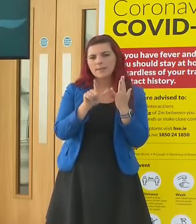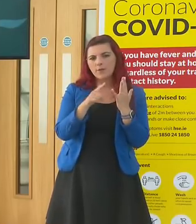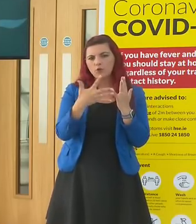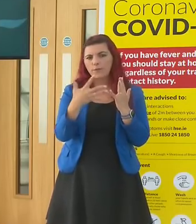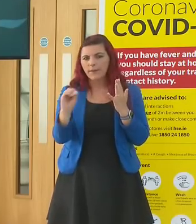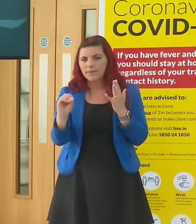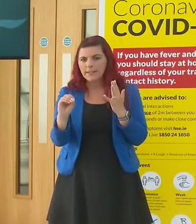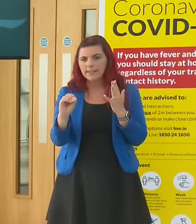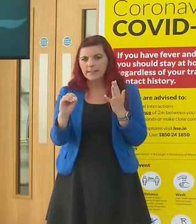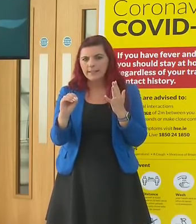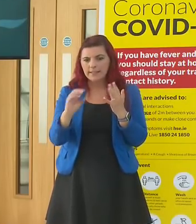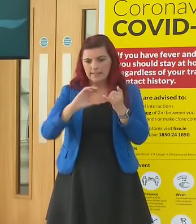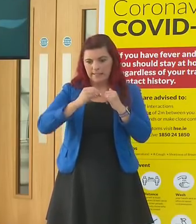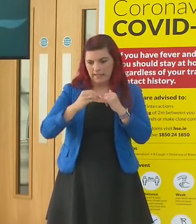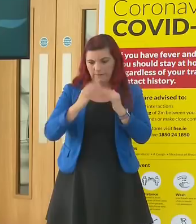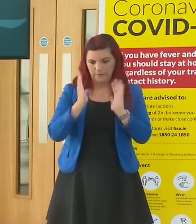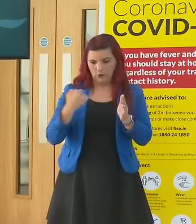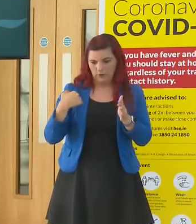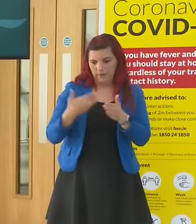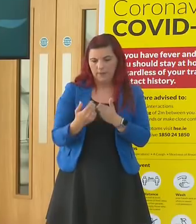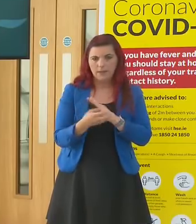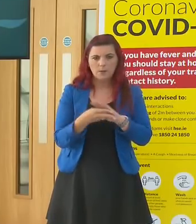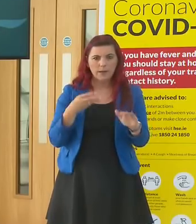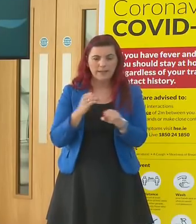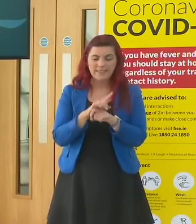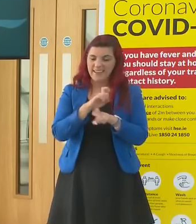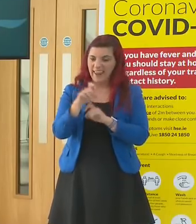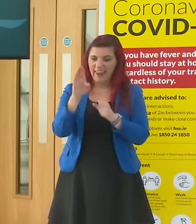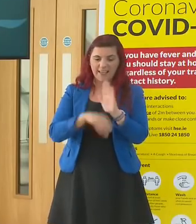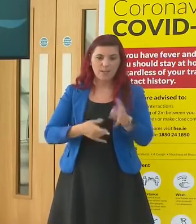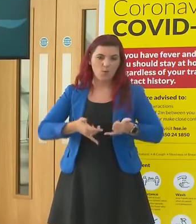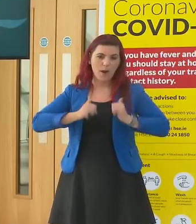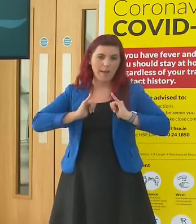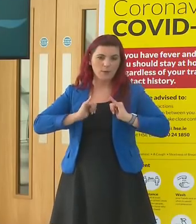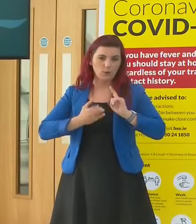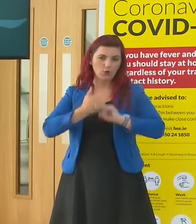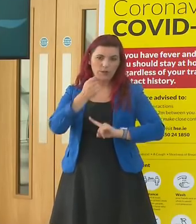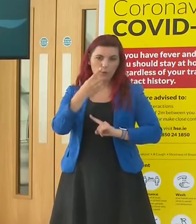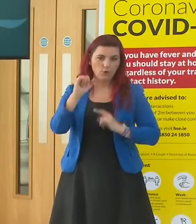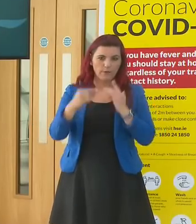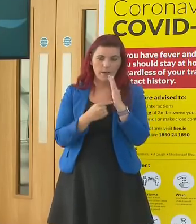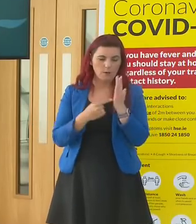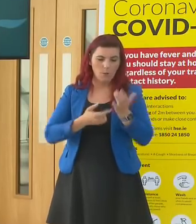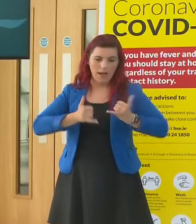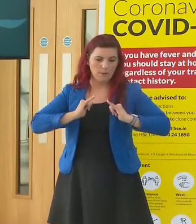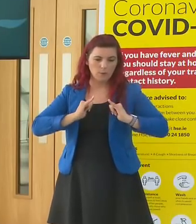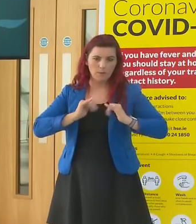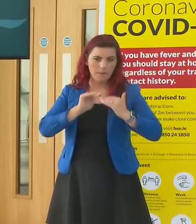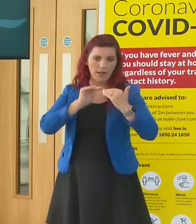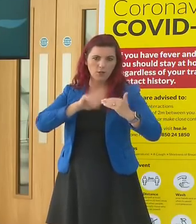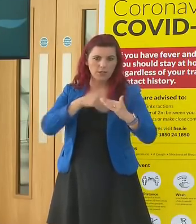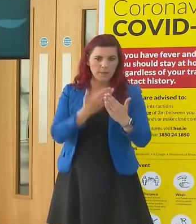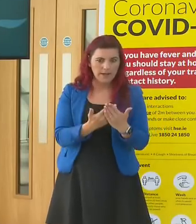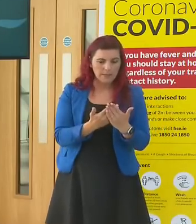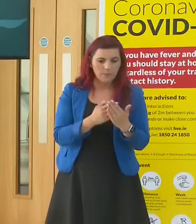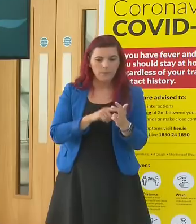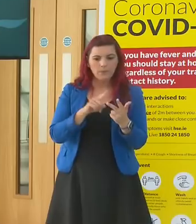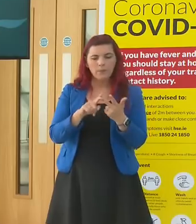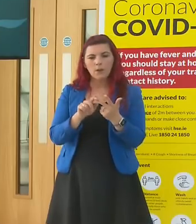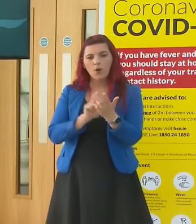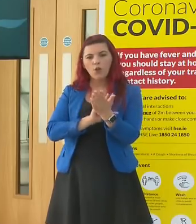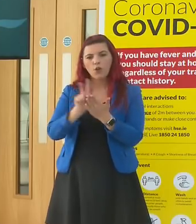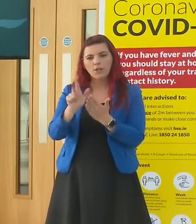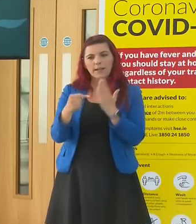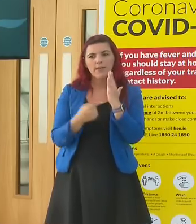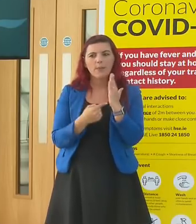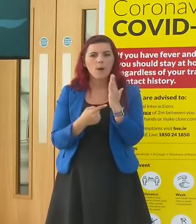27,750 tests this week, still less than our capacity, and we're continuously meeting all demand. About just over 13,000 of